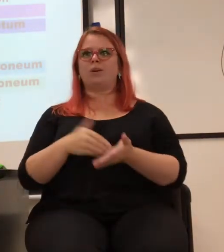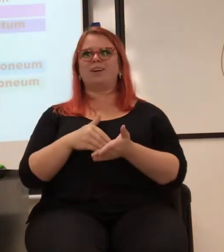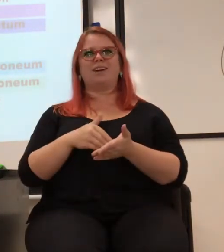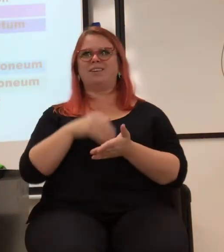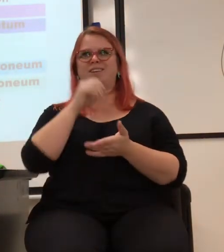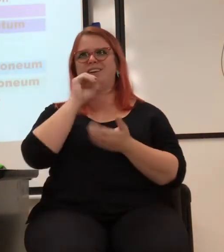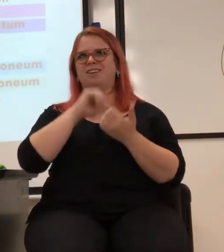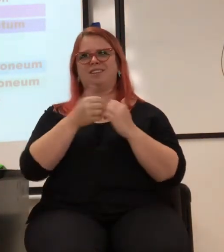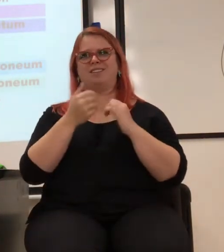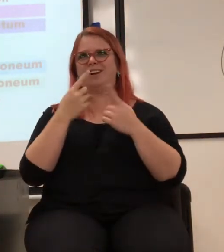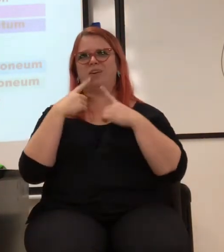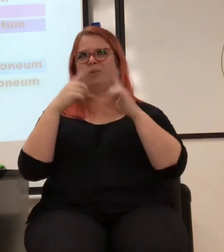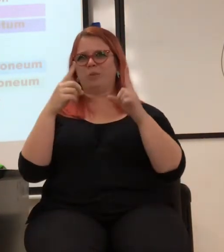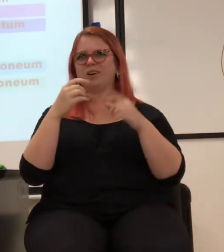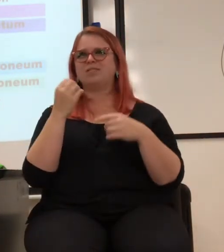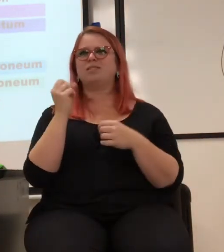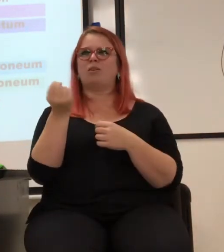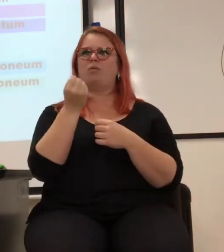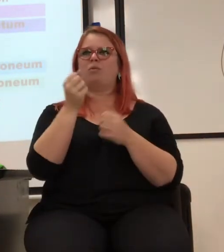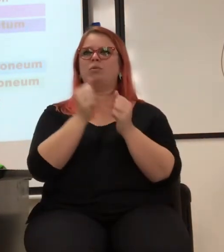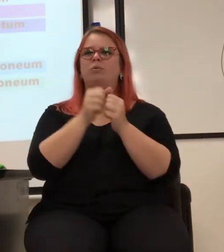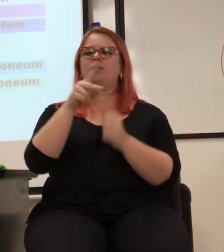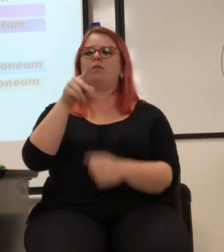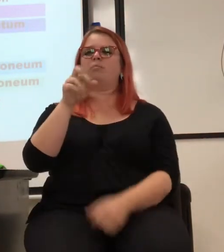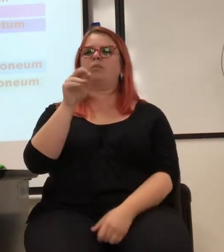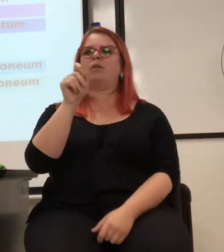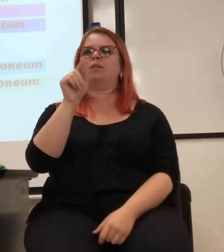with peritoneum. Okay.